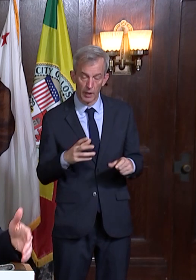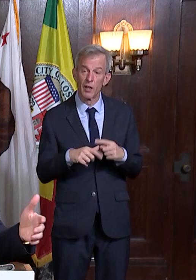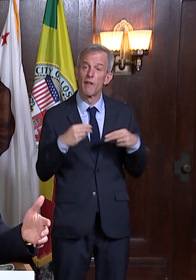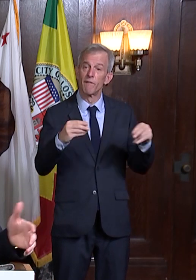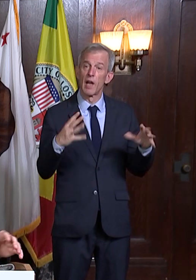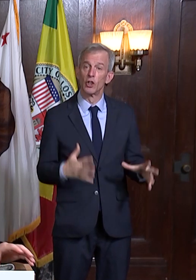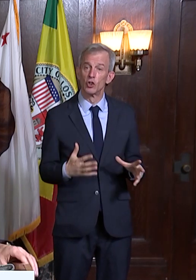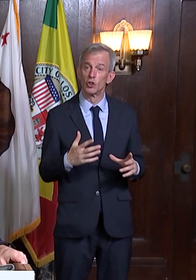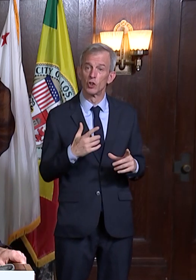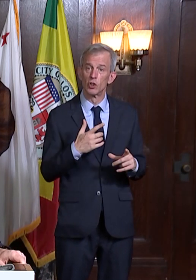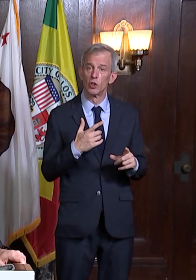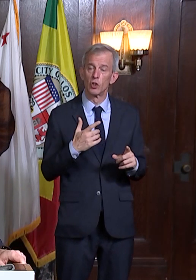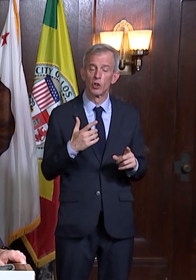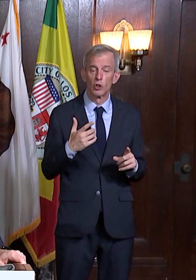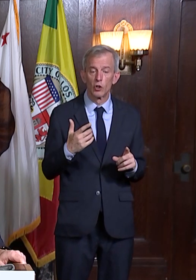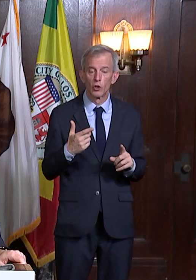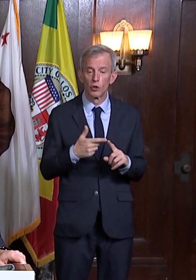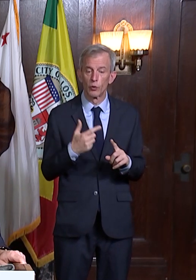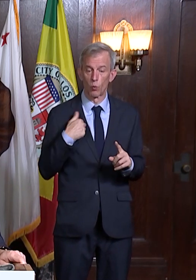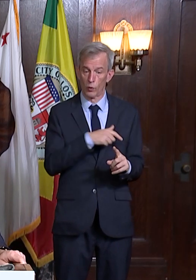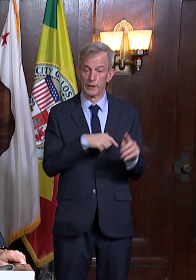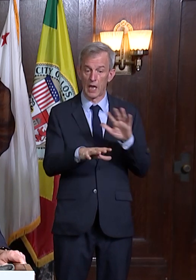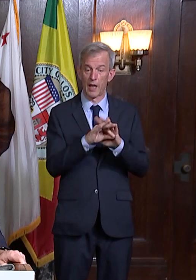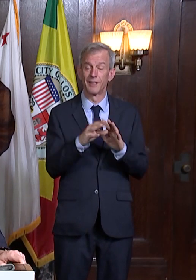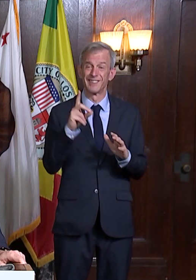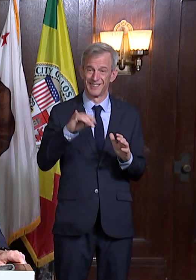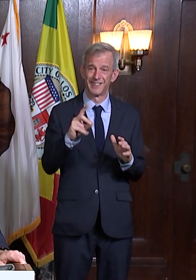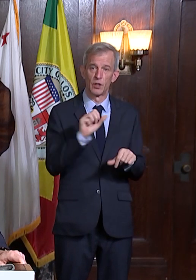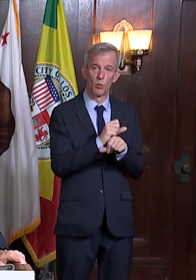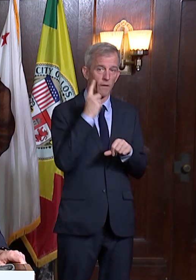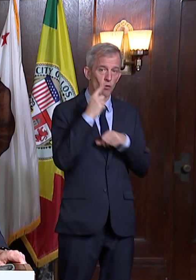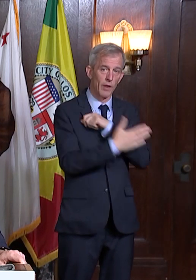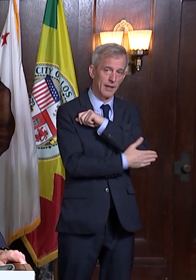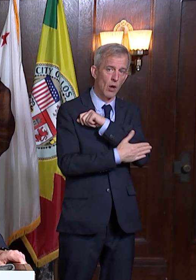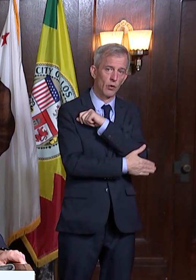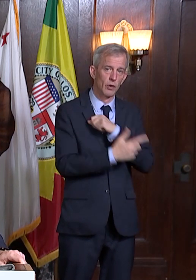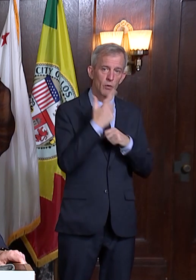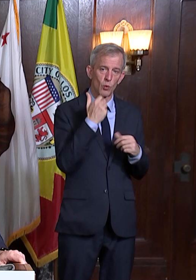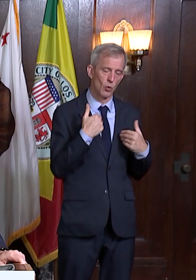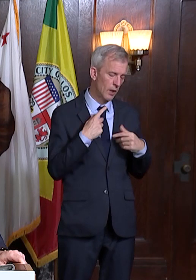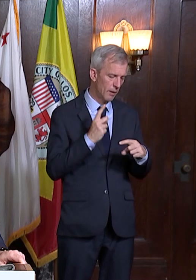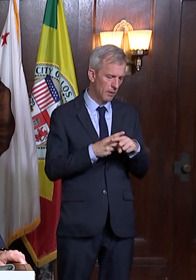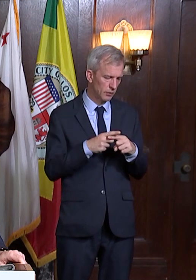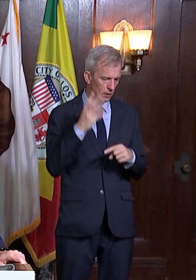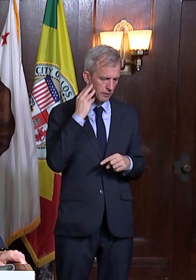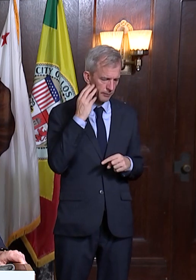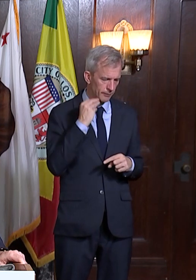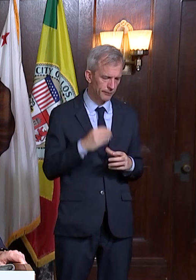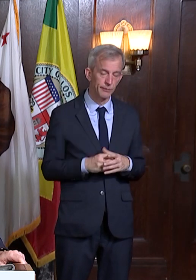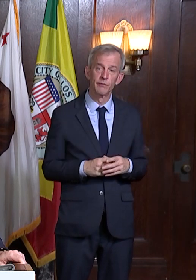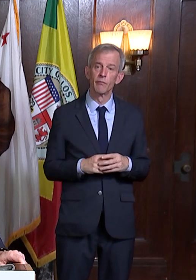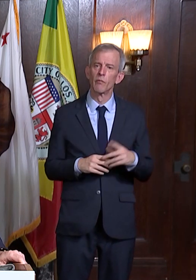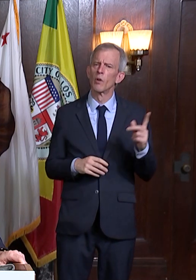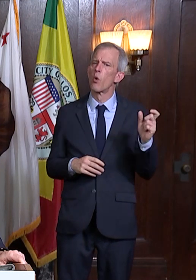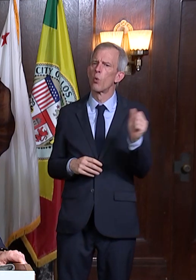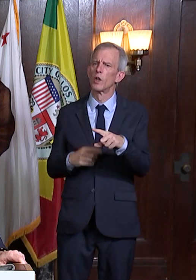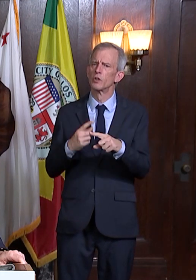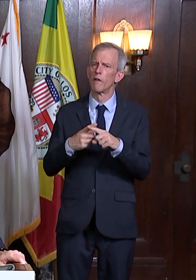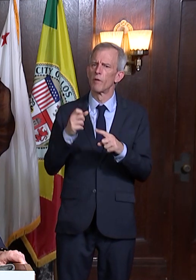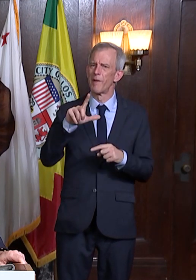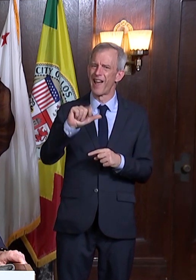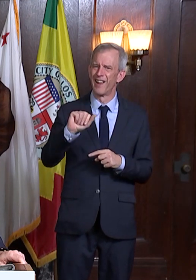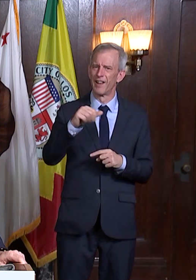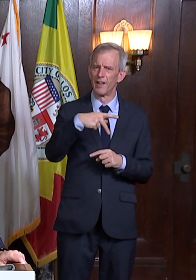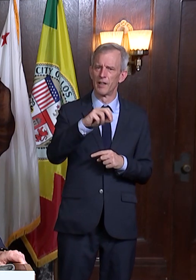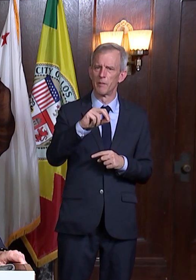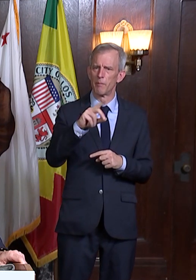the county had good experience with that too. A question from Matthew Tinoco with the LA Podcast. What is the status